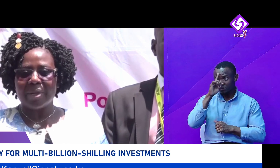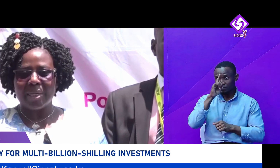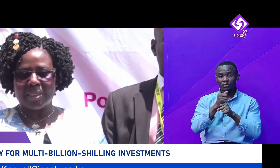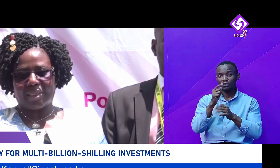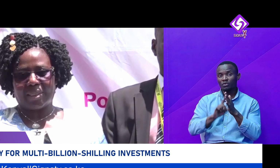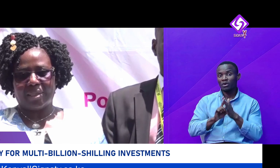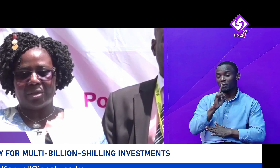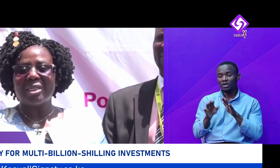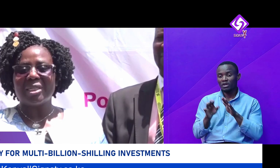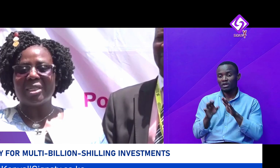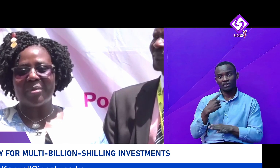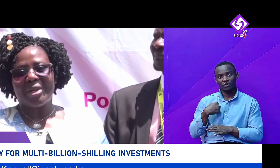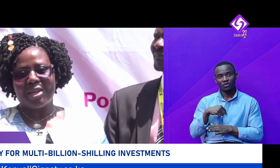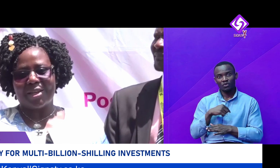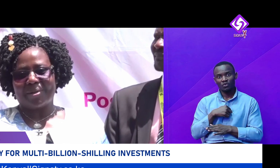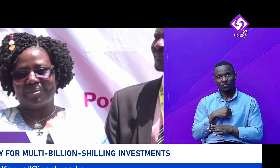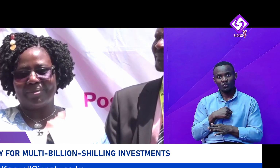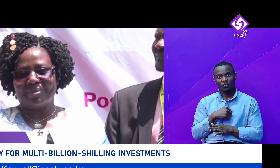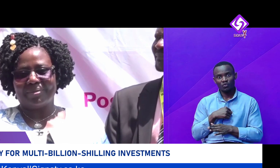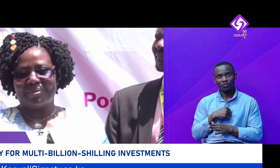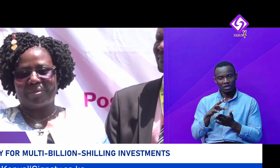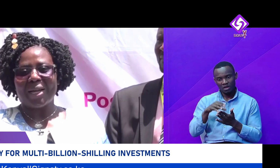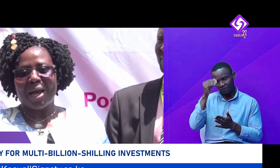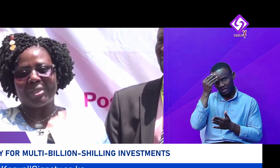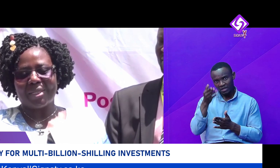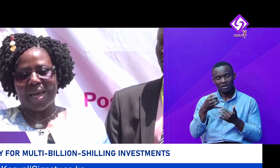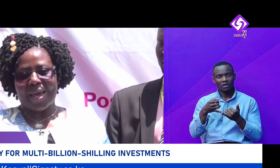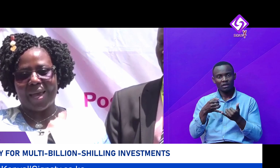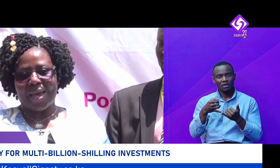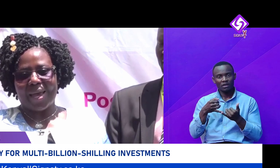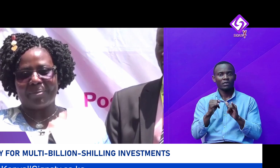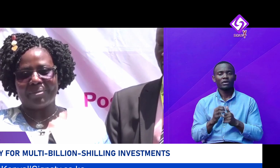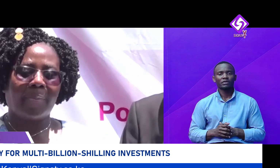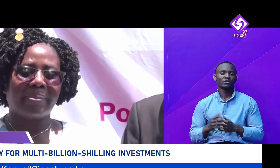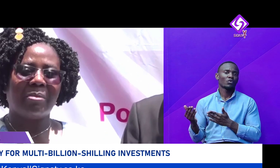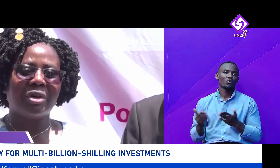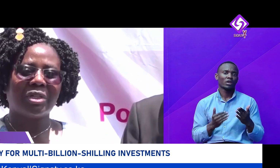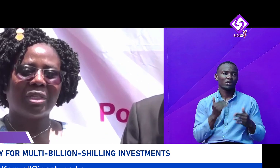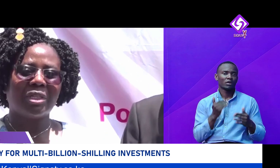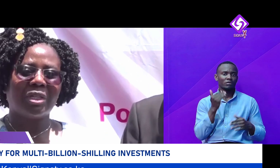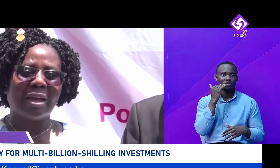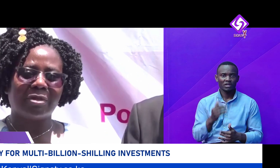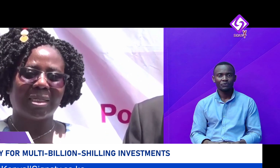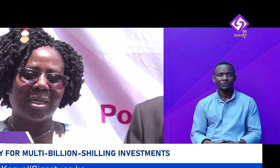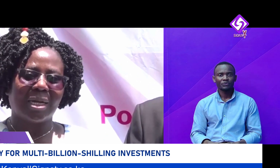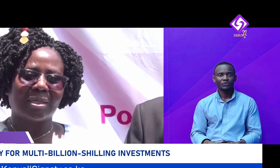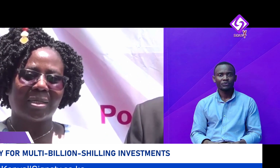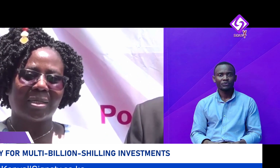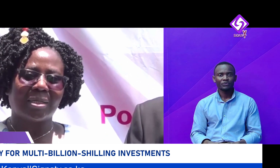are implemented. So this is just the beginning. Welcome to Siaya. The most low-lying fruit that can